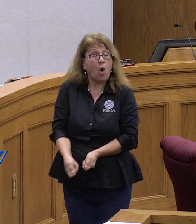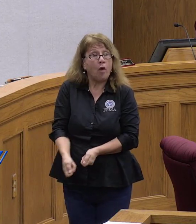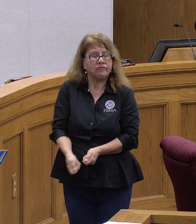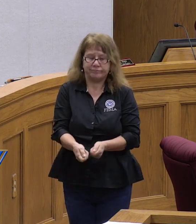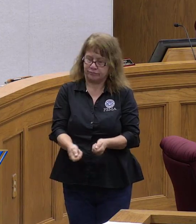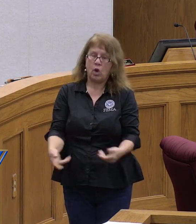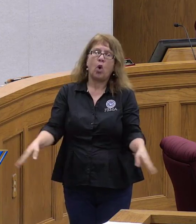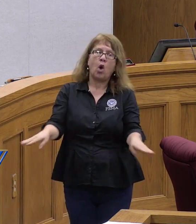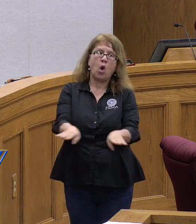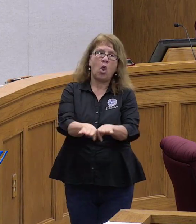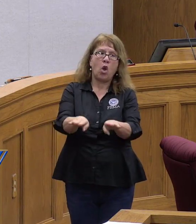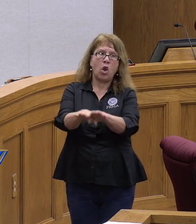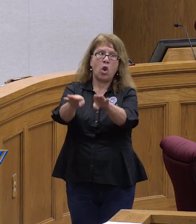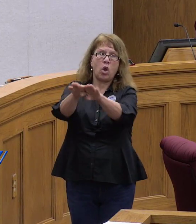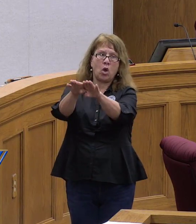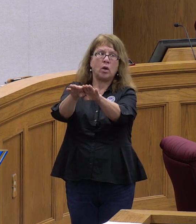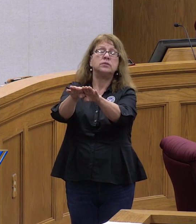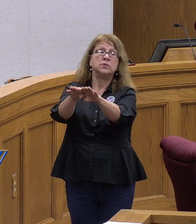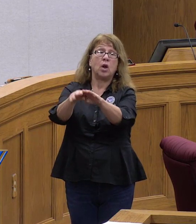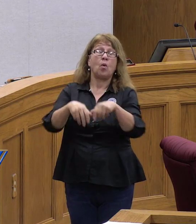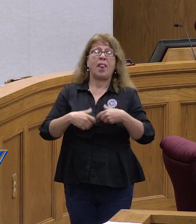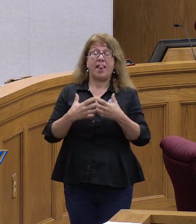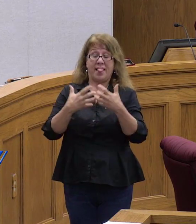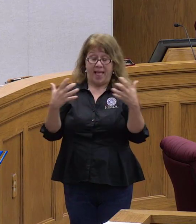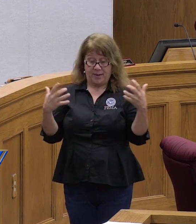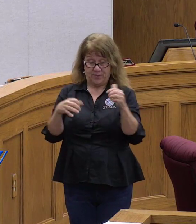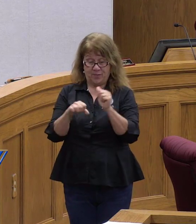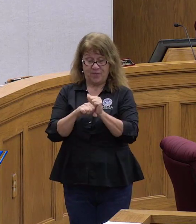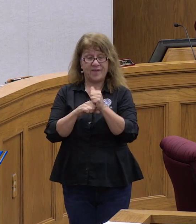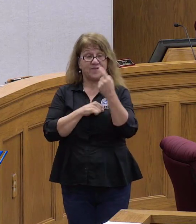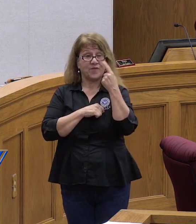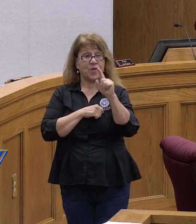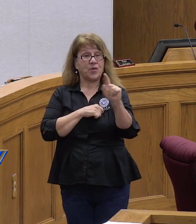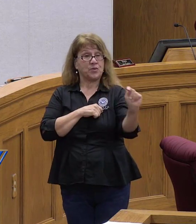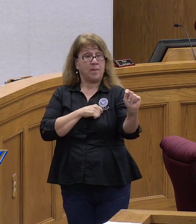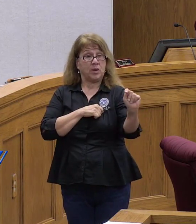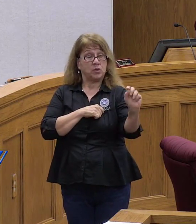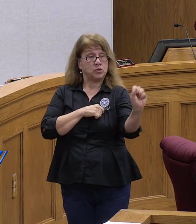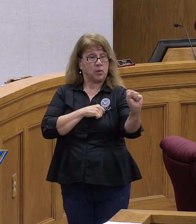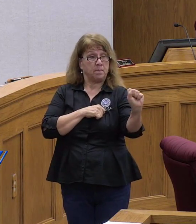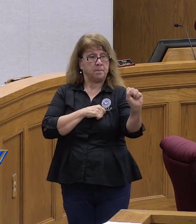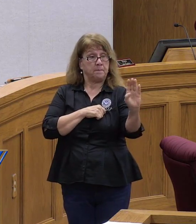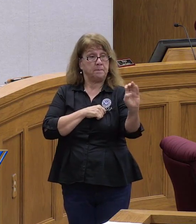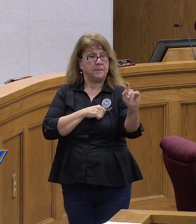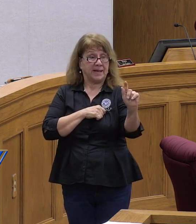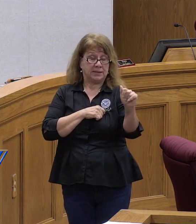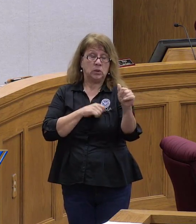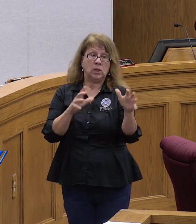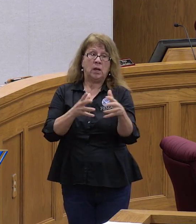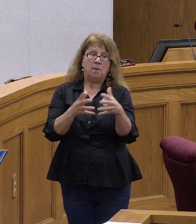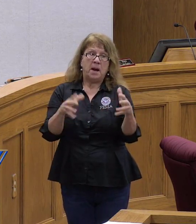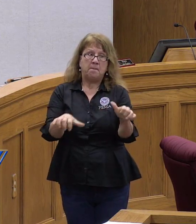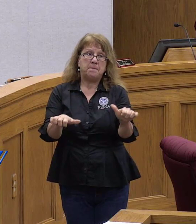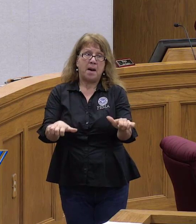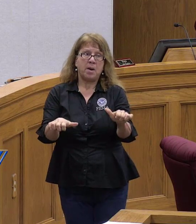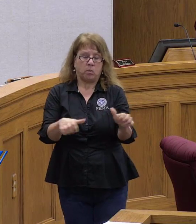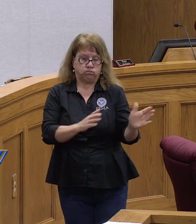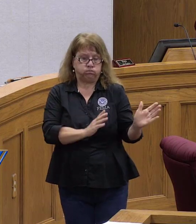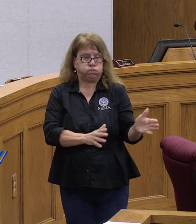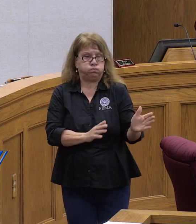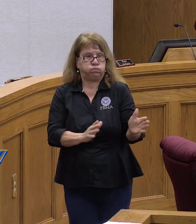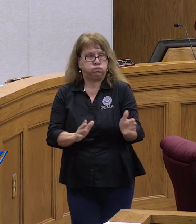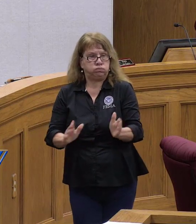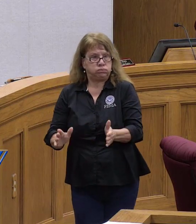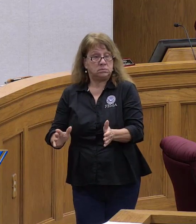We have done a lot of prep work for Tropical Storm Beta. We're doing as much as humanly possible. I